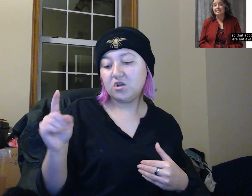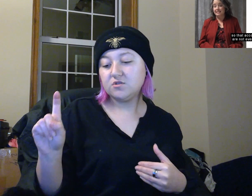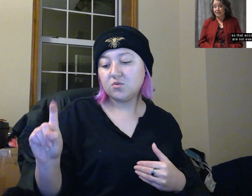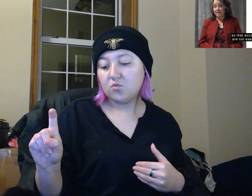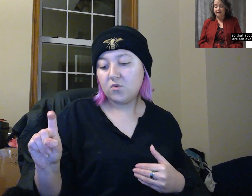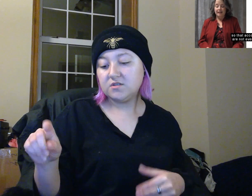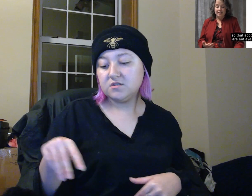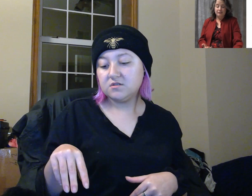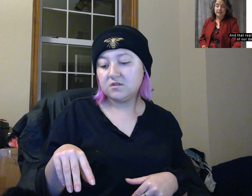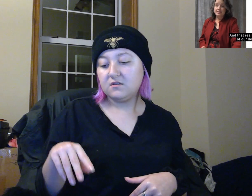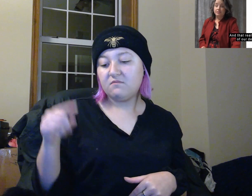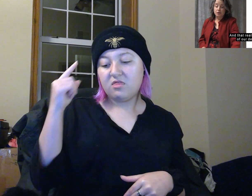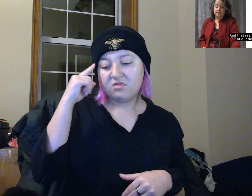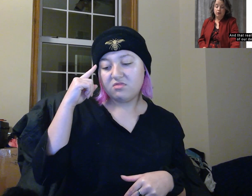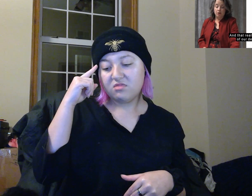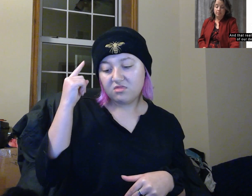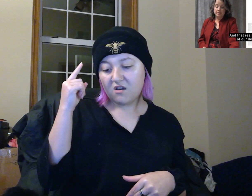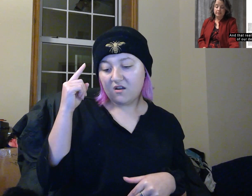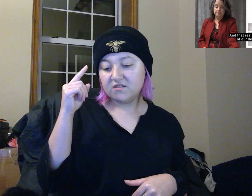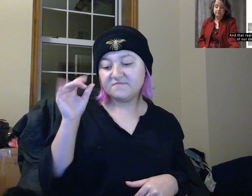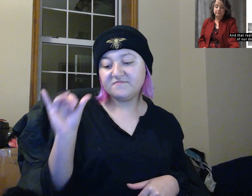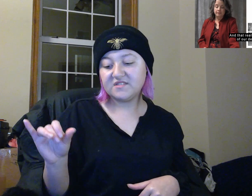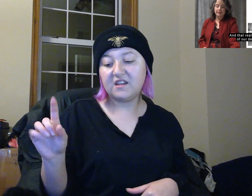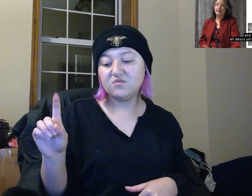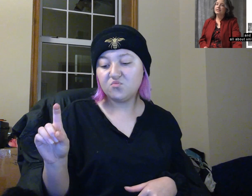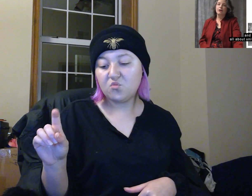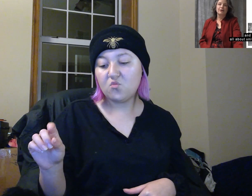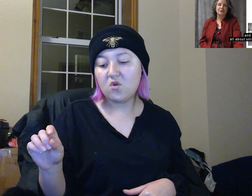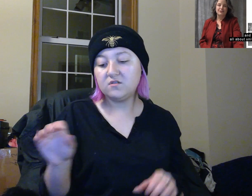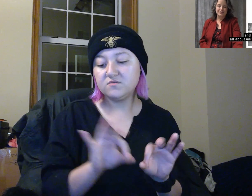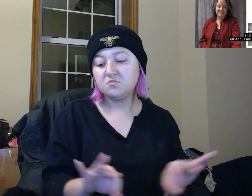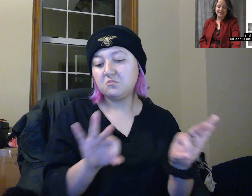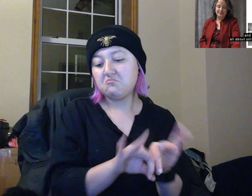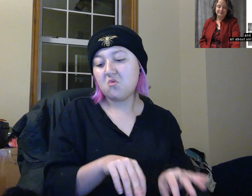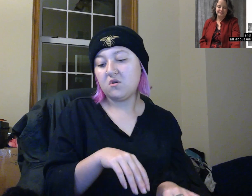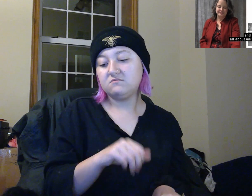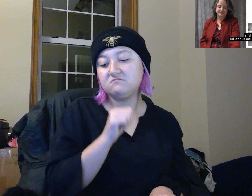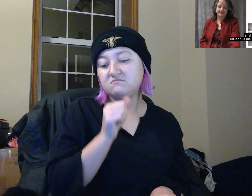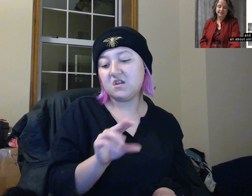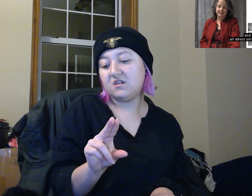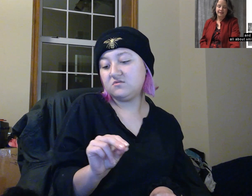even necessary. And that really is the focus of our department. And that's all about universal design.